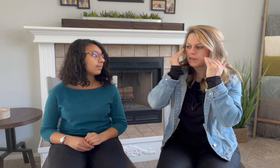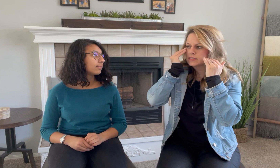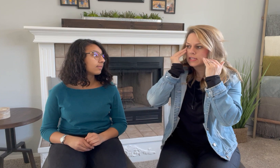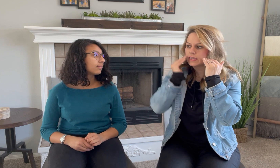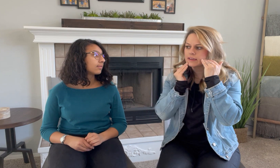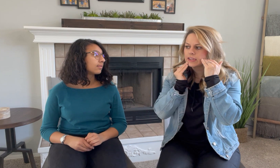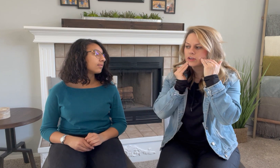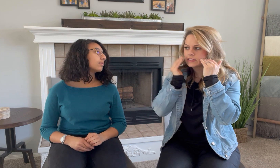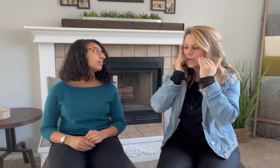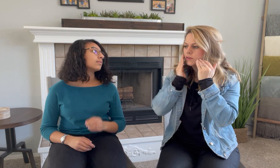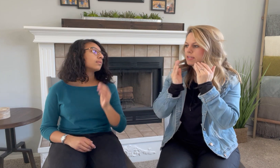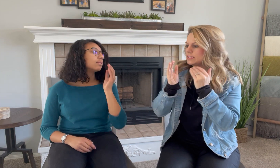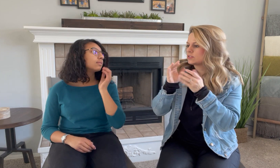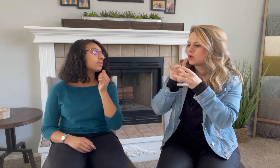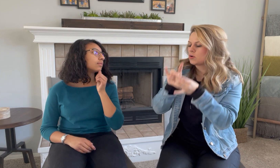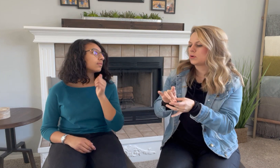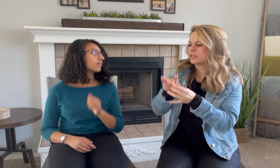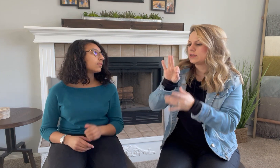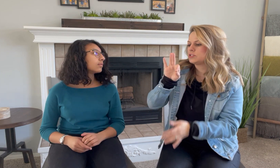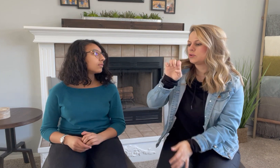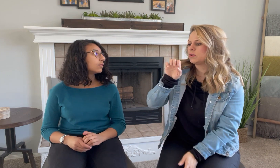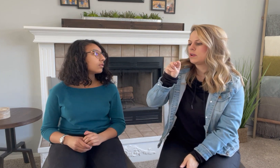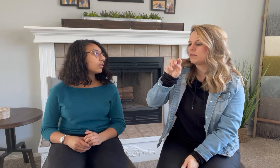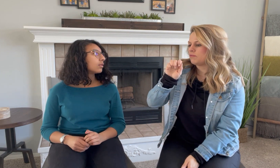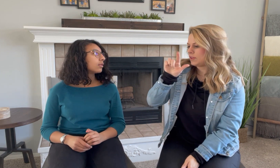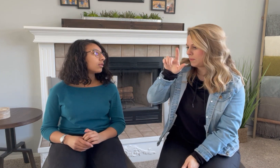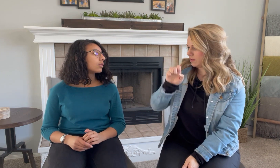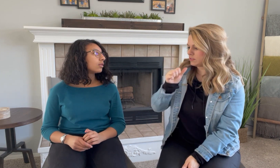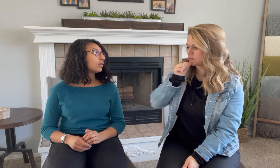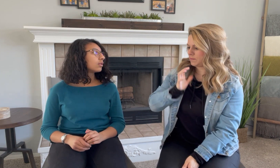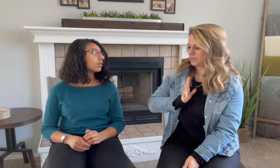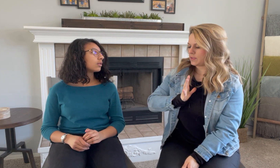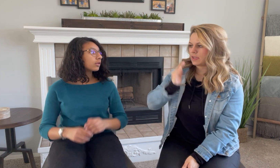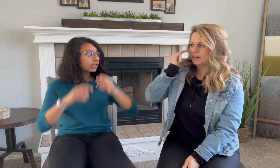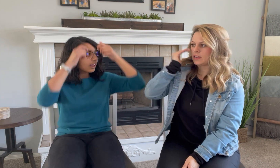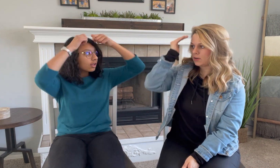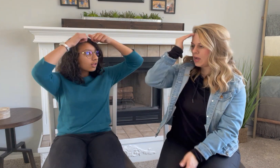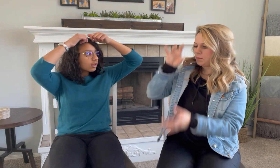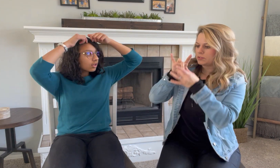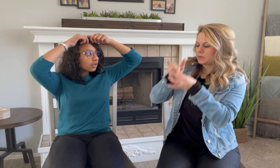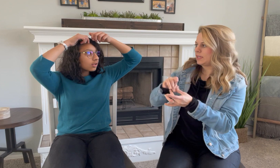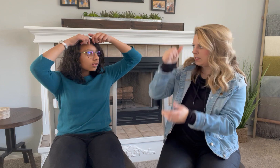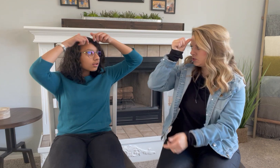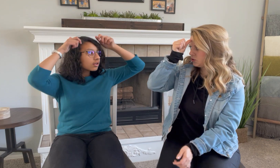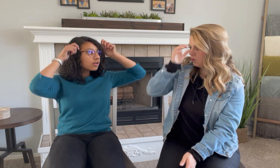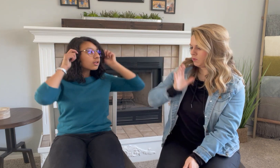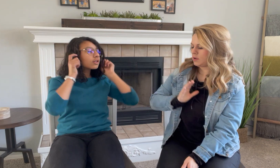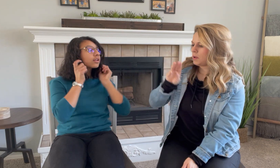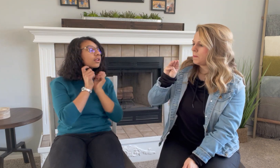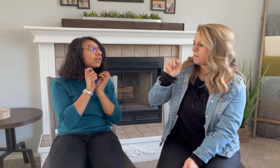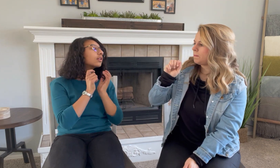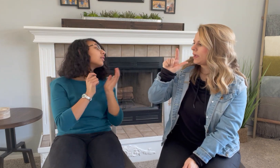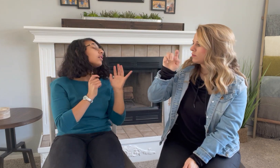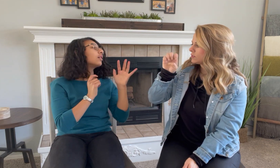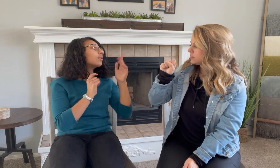face. Like here and down is related to females, and here and up is related to males.